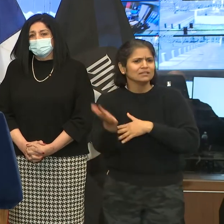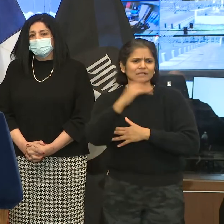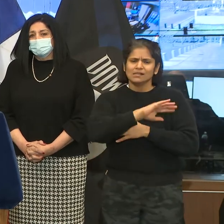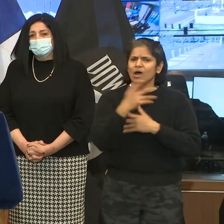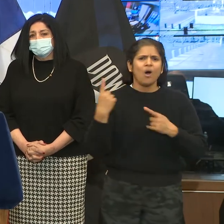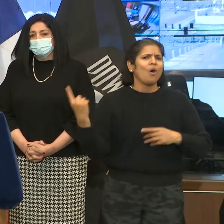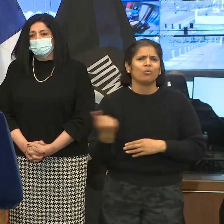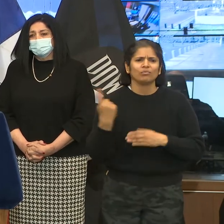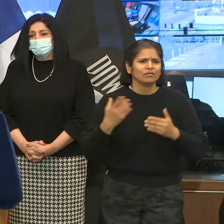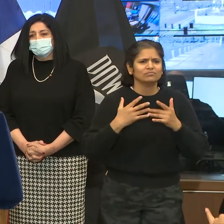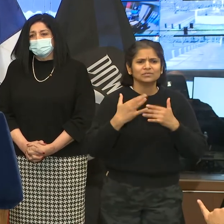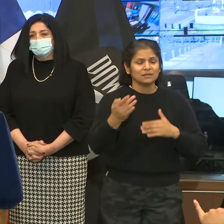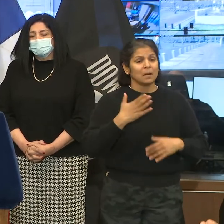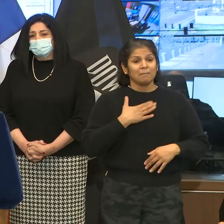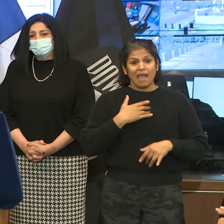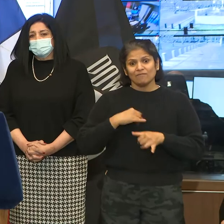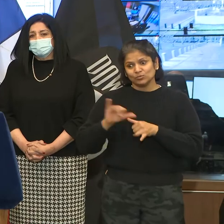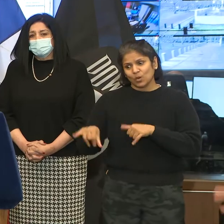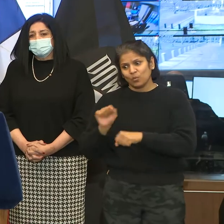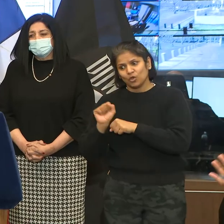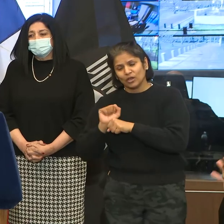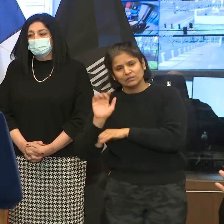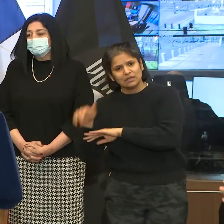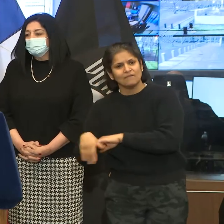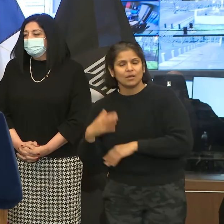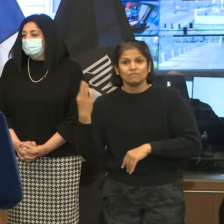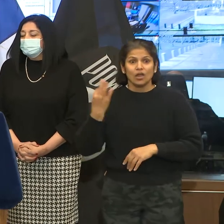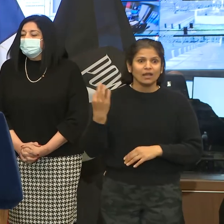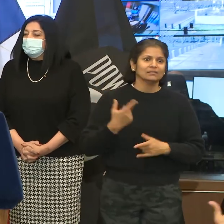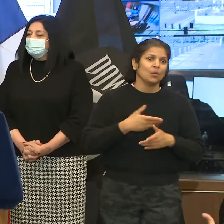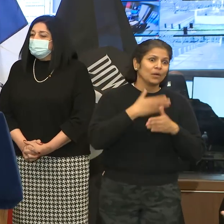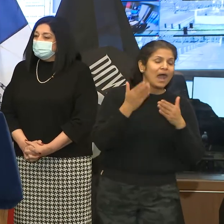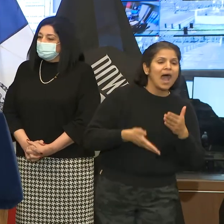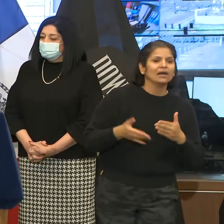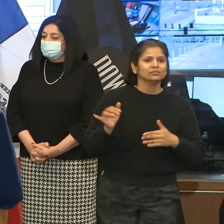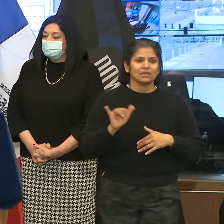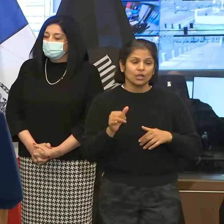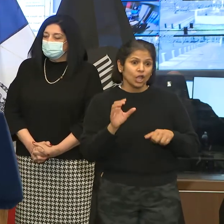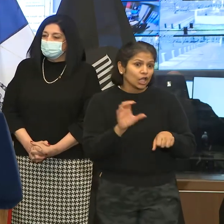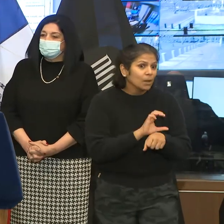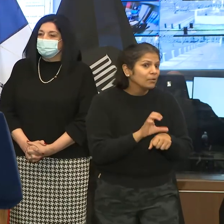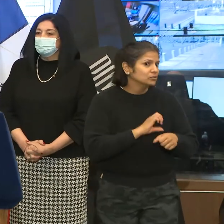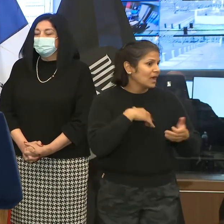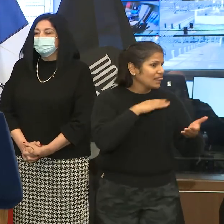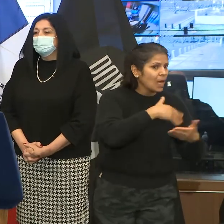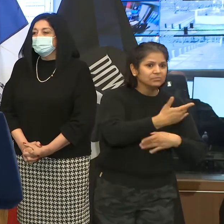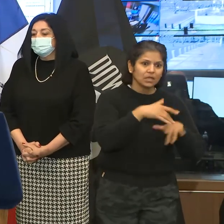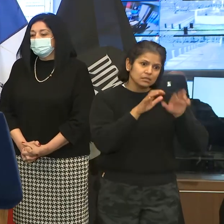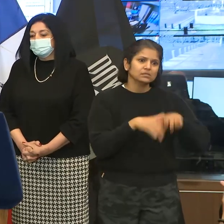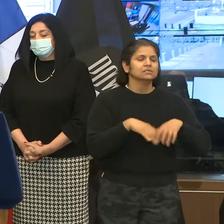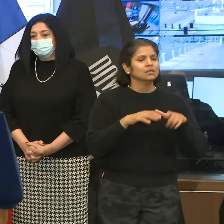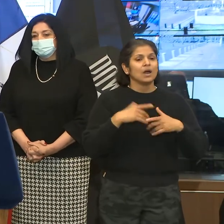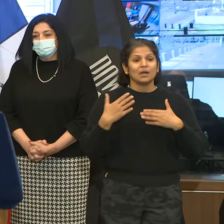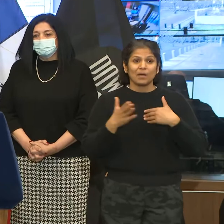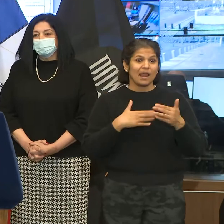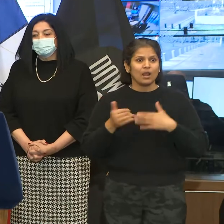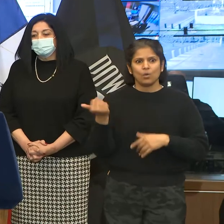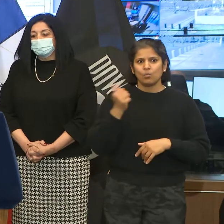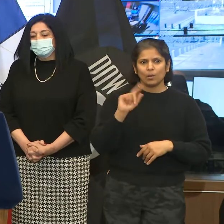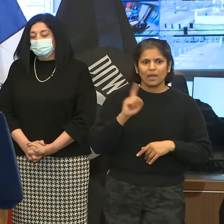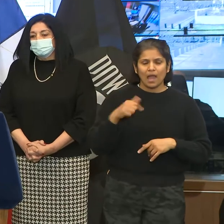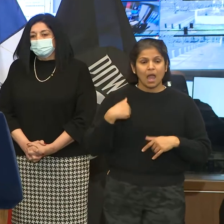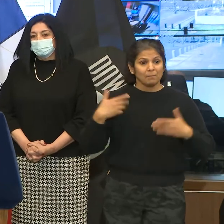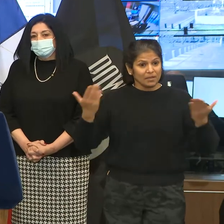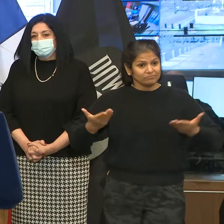on Fridays, and me pulling out my computer pretty much anywhere we are to get the job done. I appreciate that they continue to be